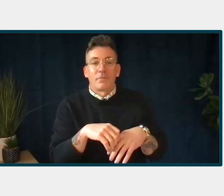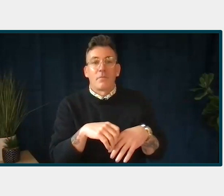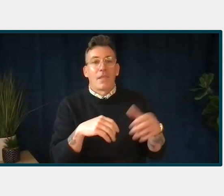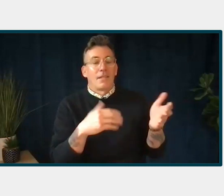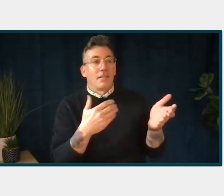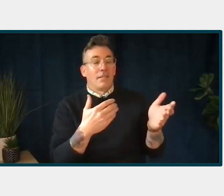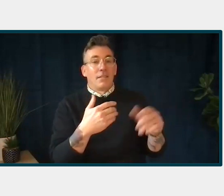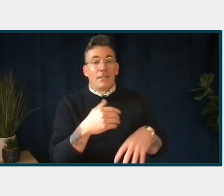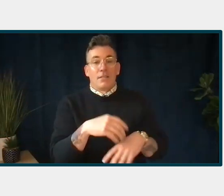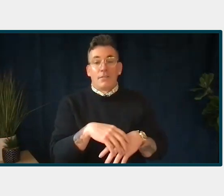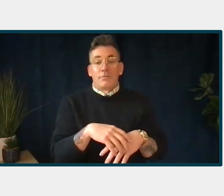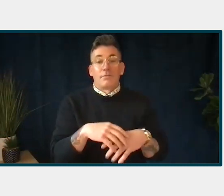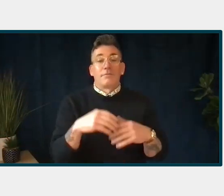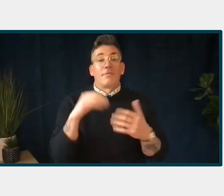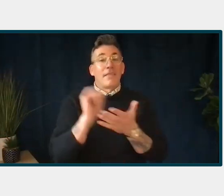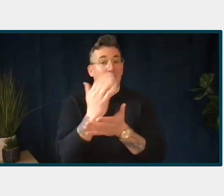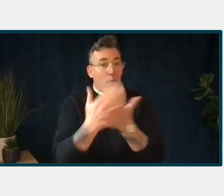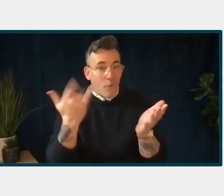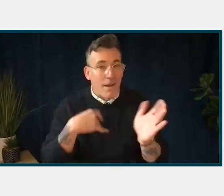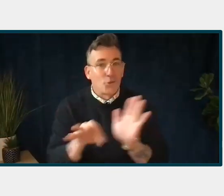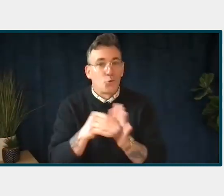more proximity to hearingness.